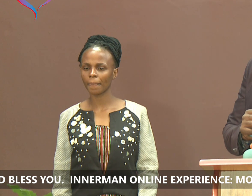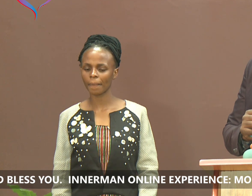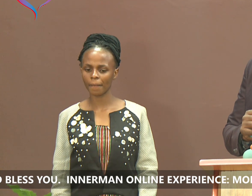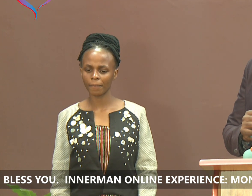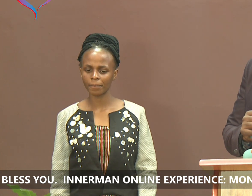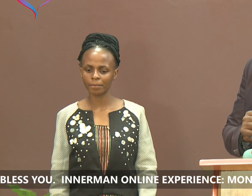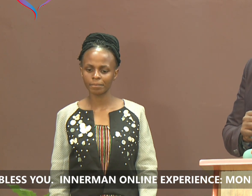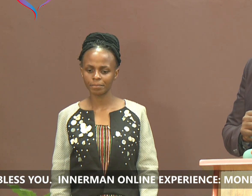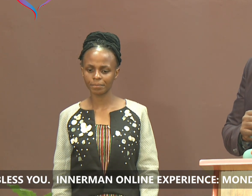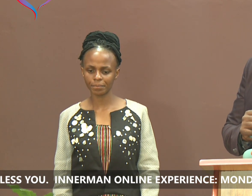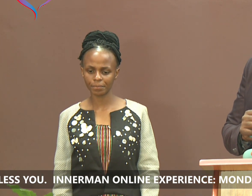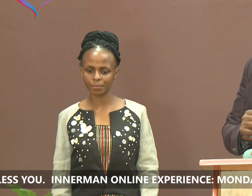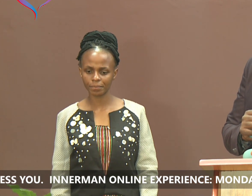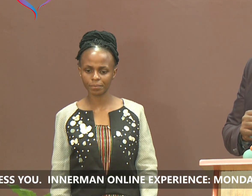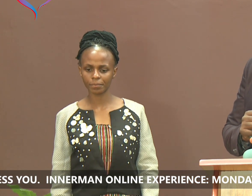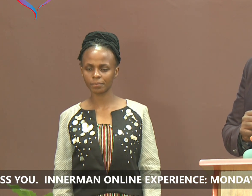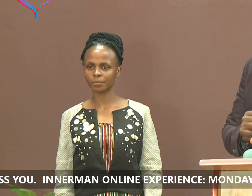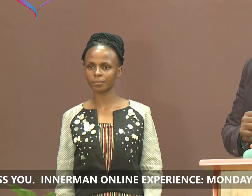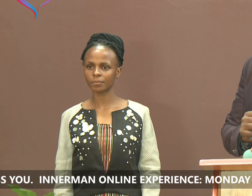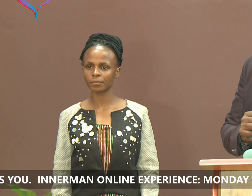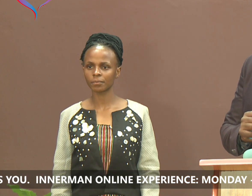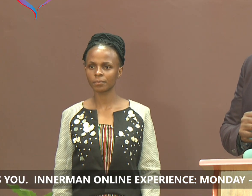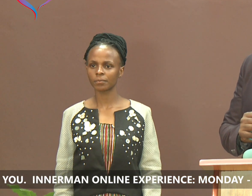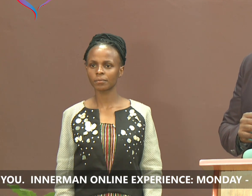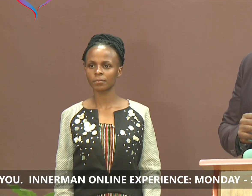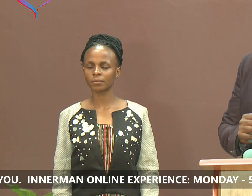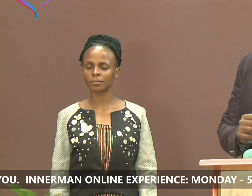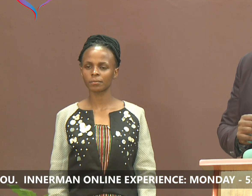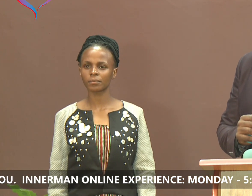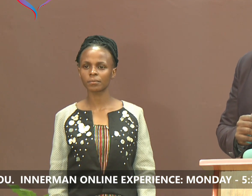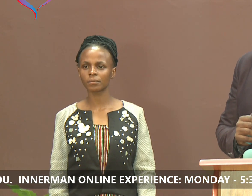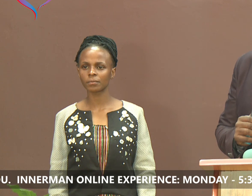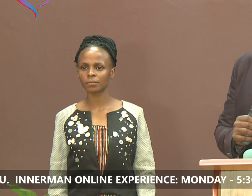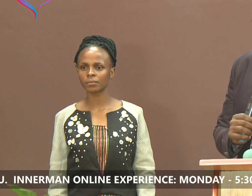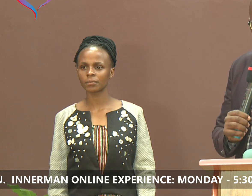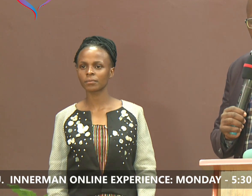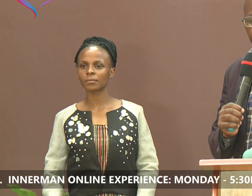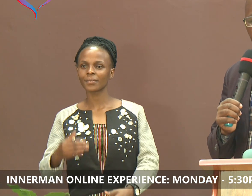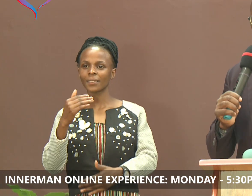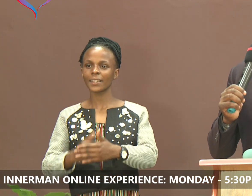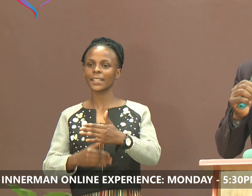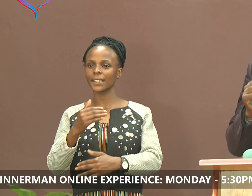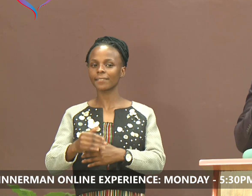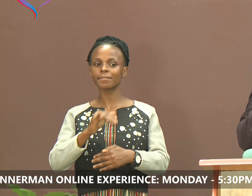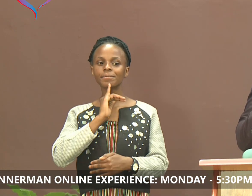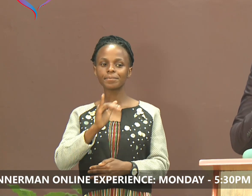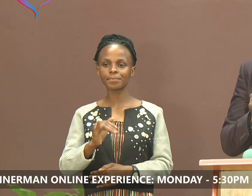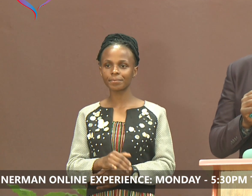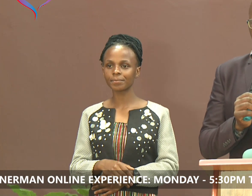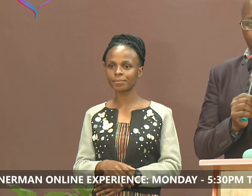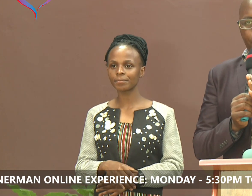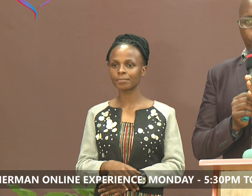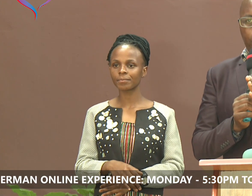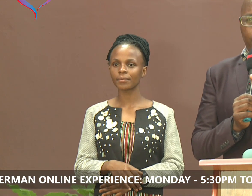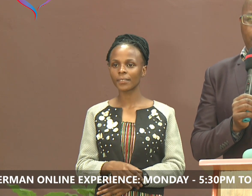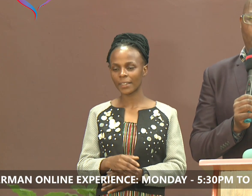friends. You have to go because they have grown up in such a permeable family, which is loose. The next one is that one which